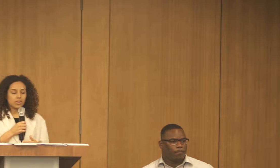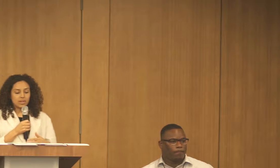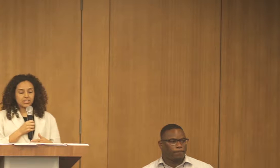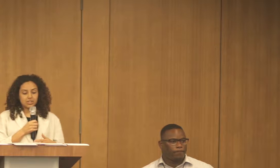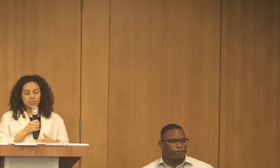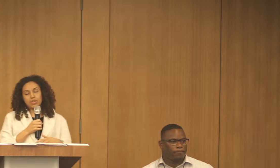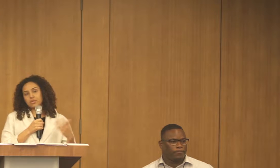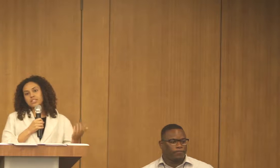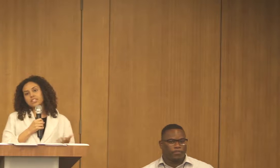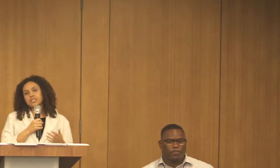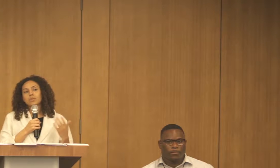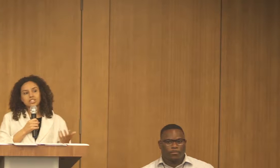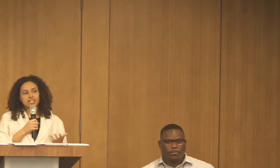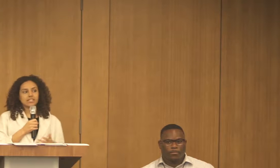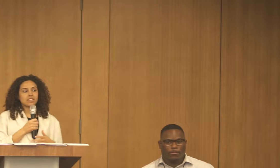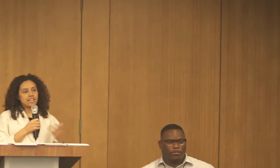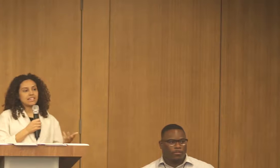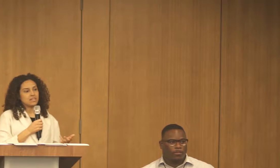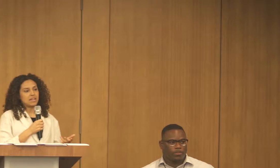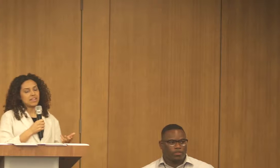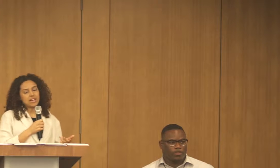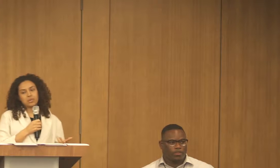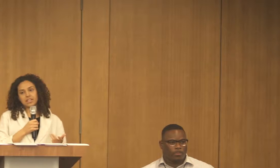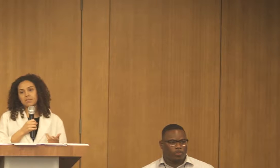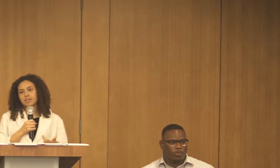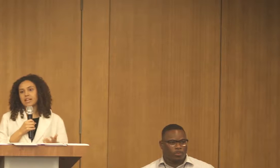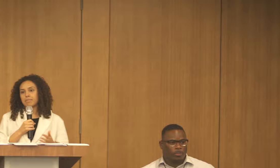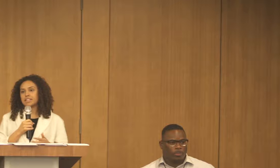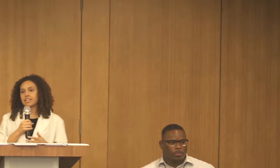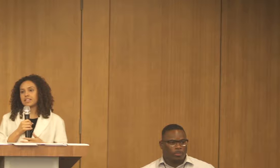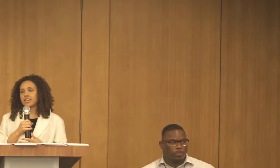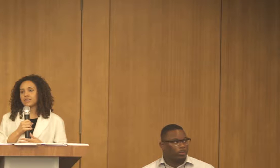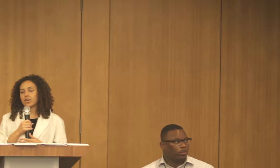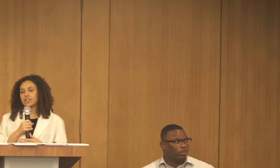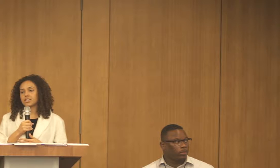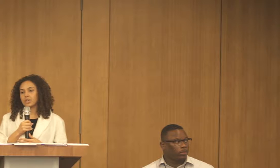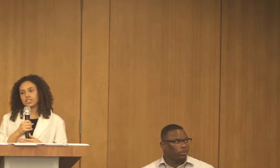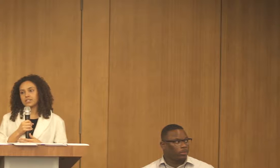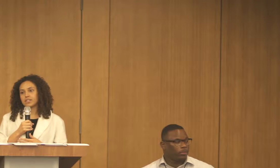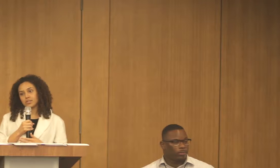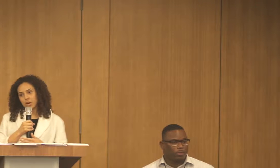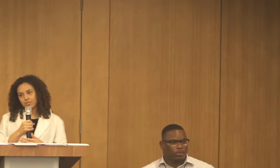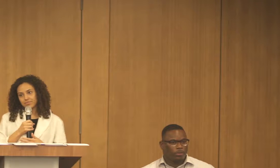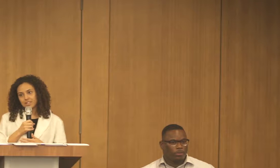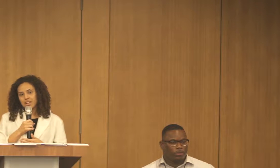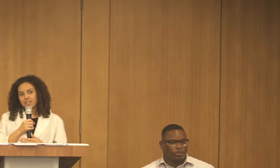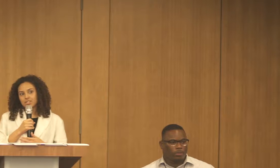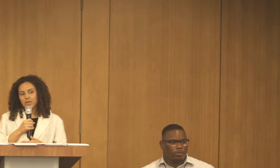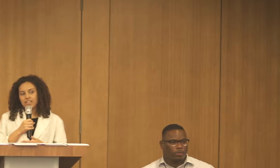then we are going to run through a series of questions, kind of get into the meat of it, and we'll leave about 10 minutes at the end for audience questions as